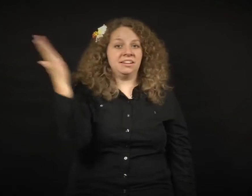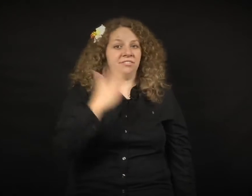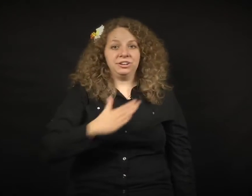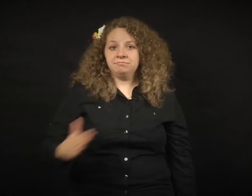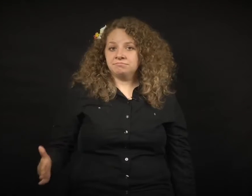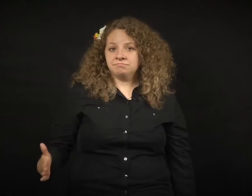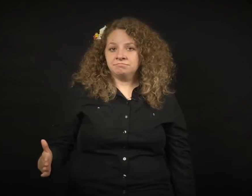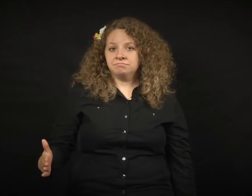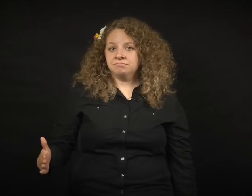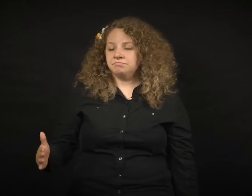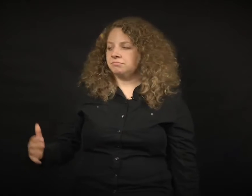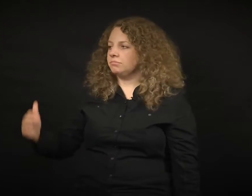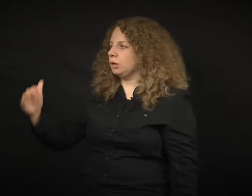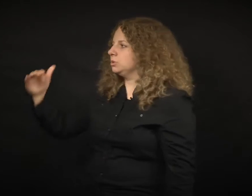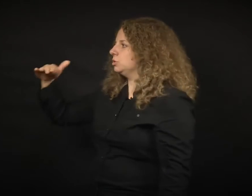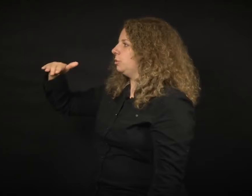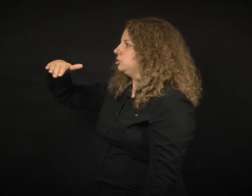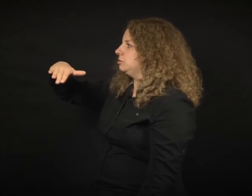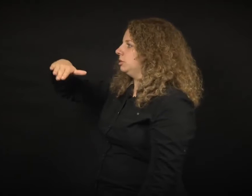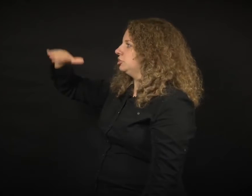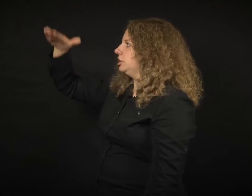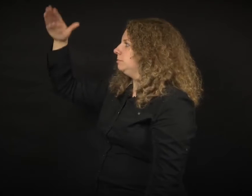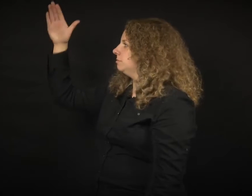never, almost a question mark shape,